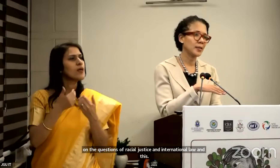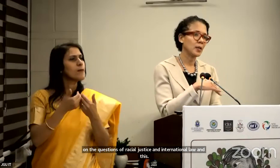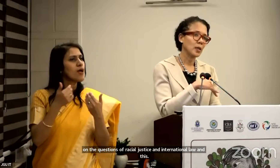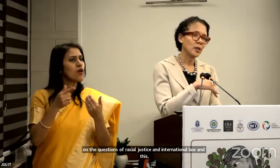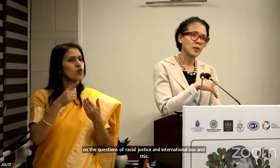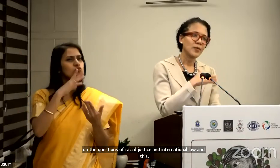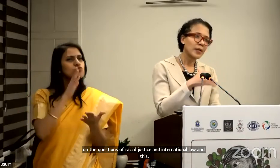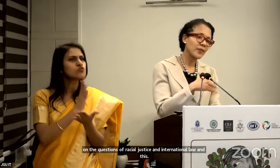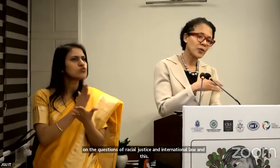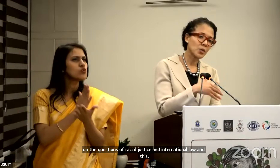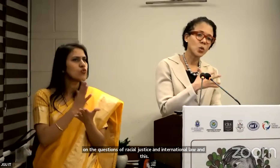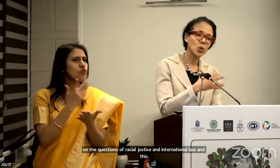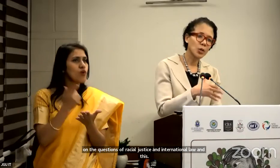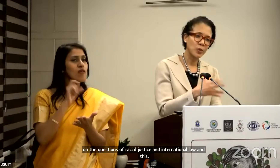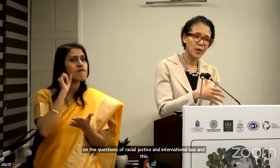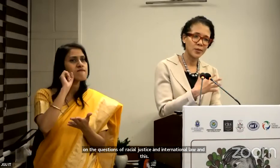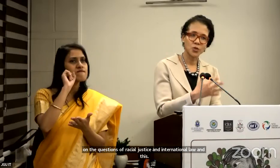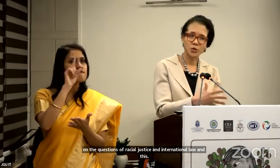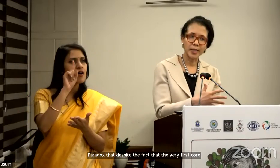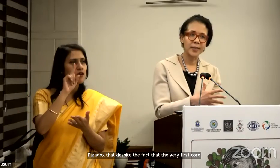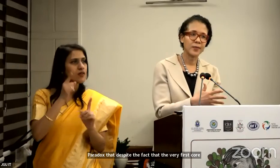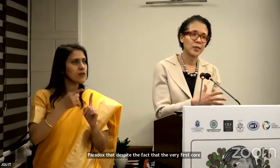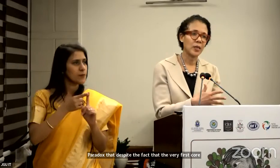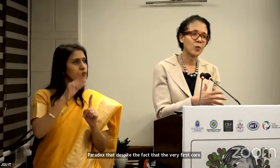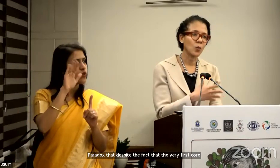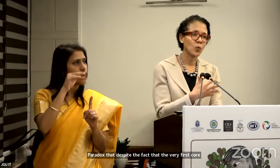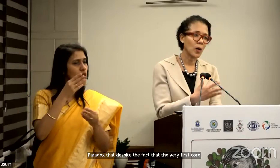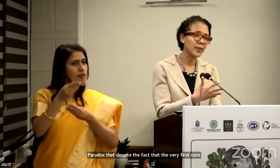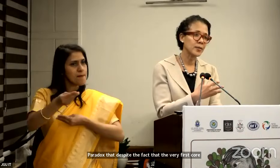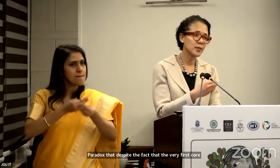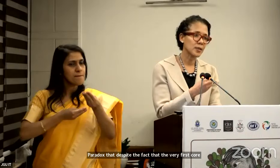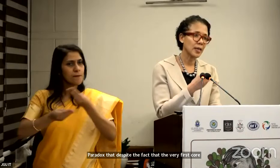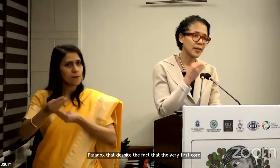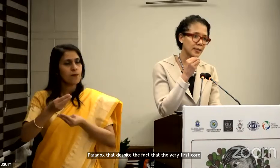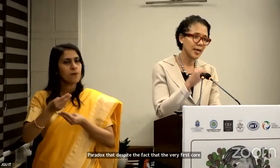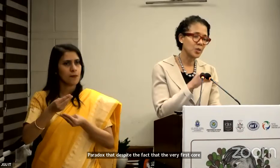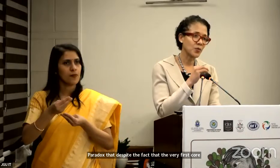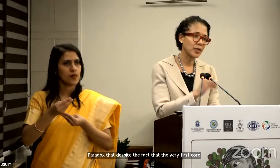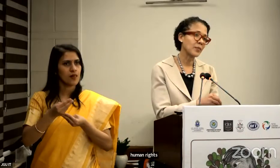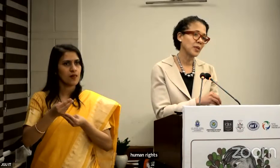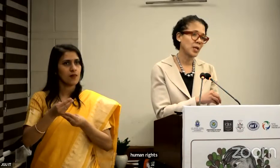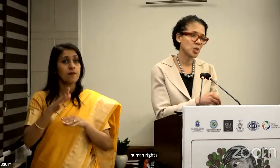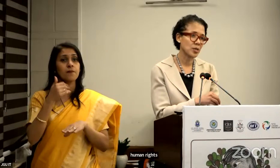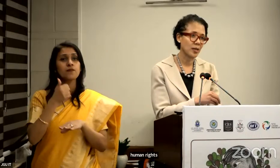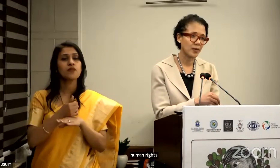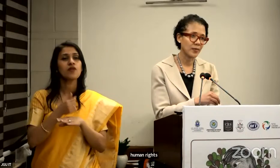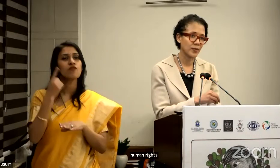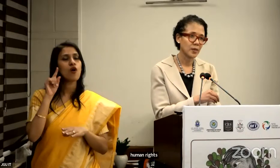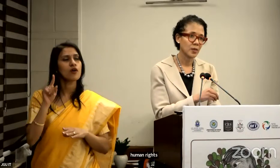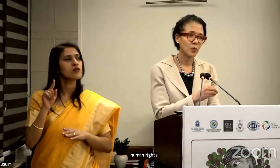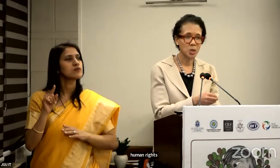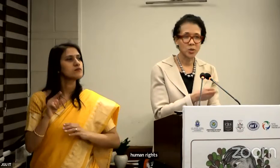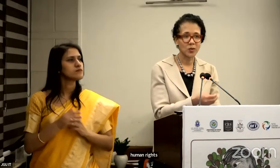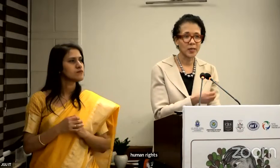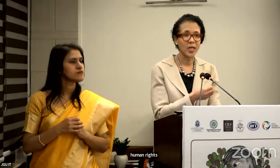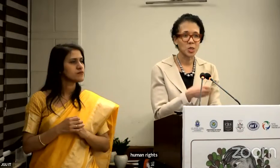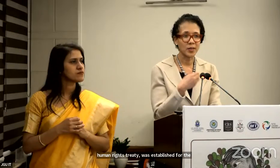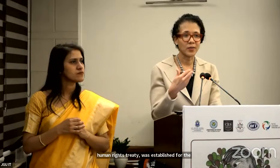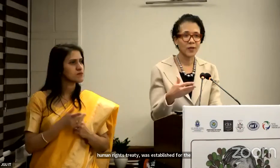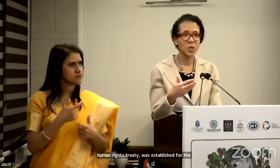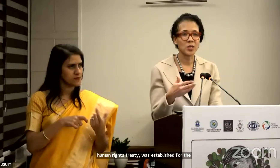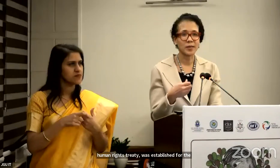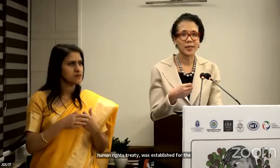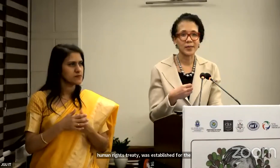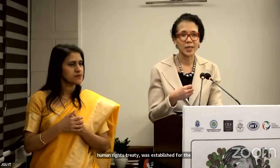fact that the very first core human rights treaty was established for the elimination of racial discrimination,